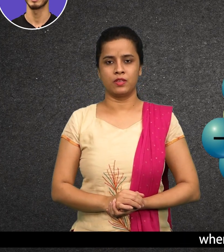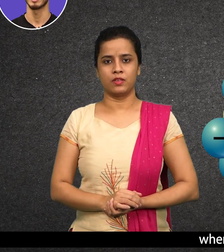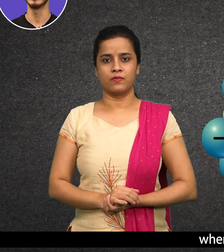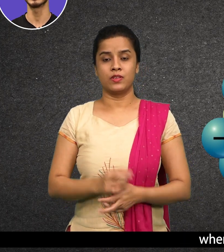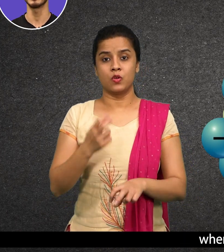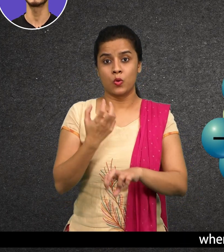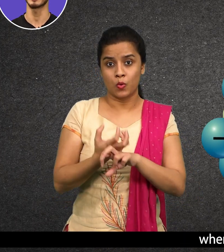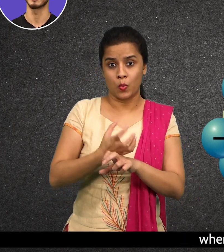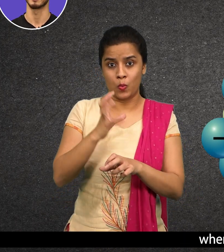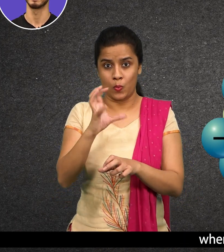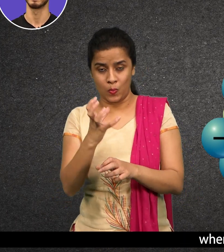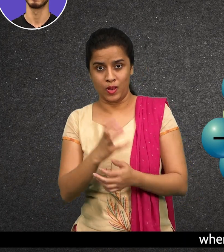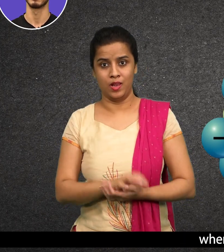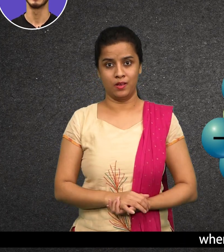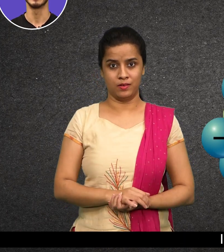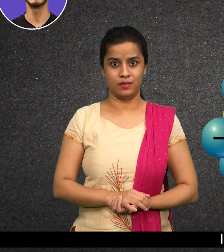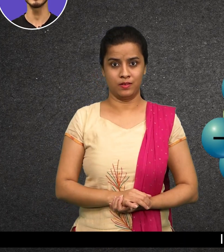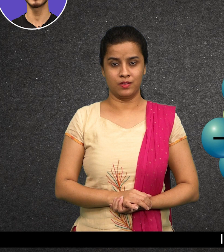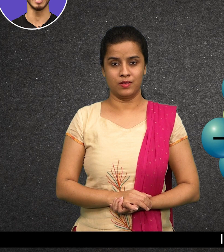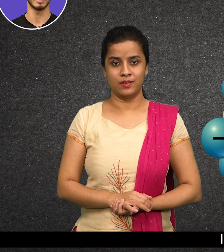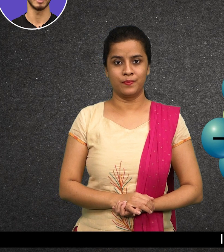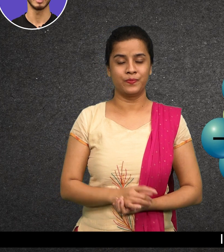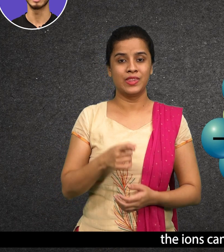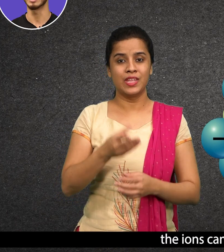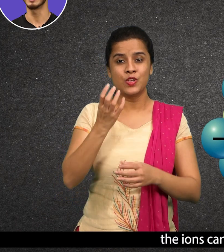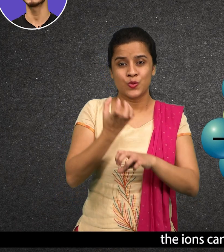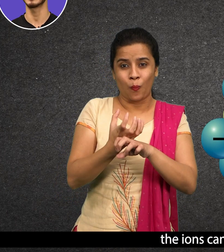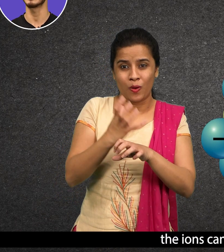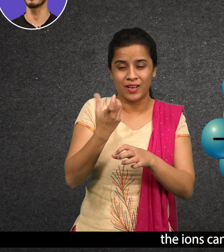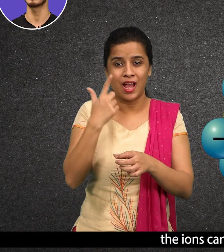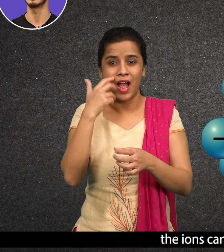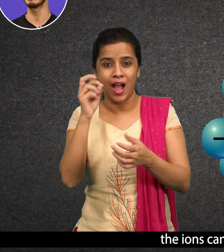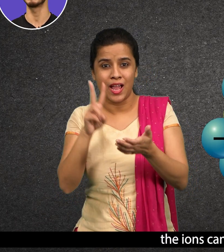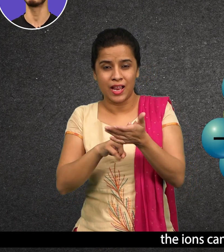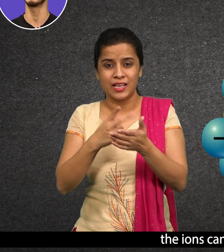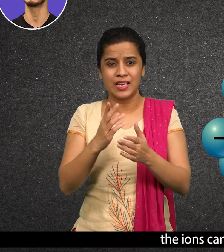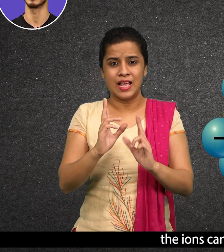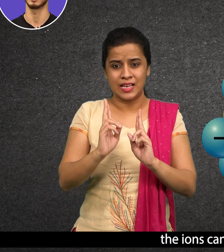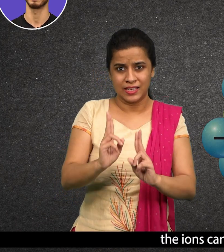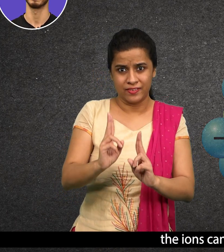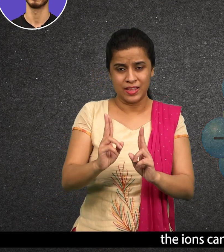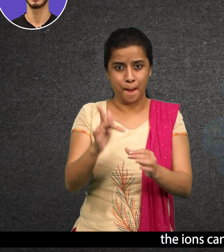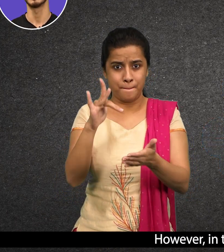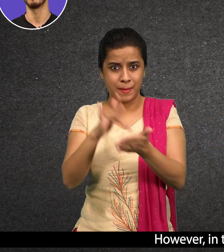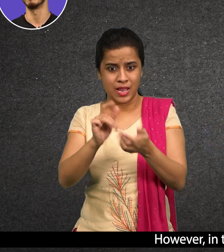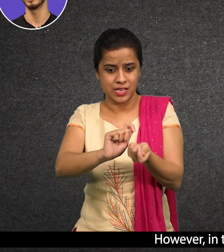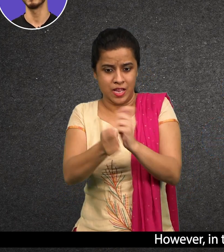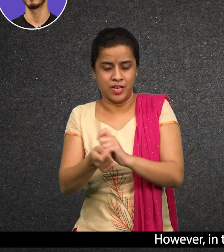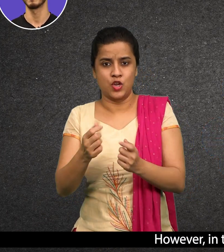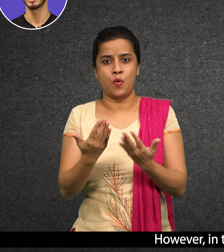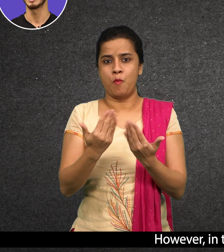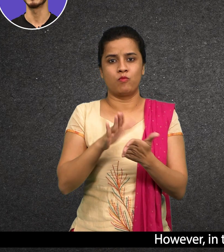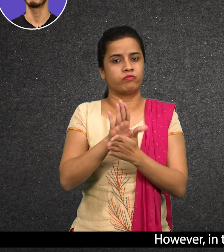when in solid state. In this state, the ions cannot leave their places.